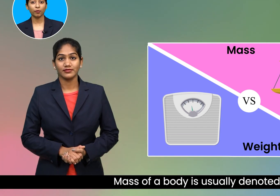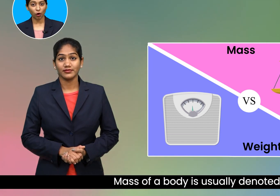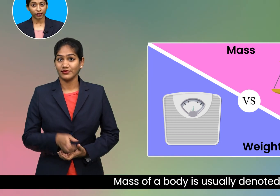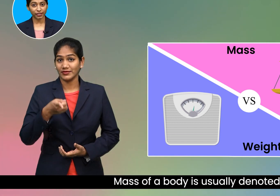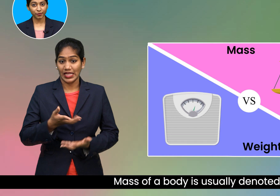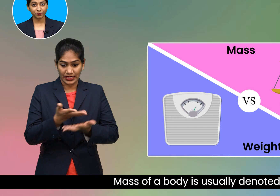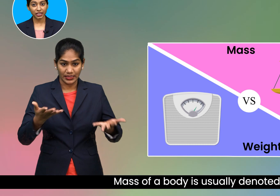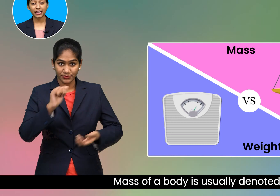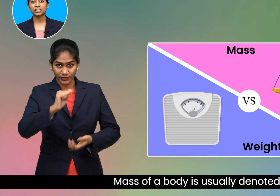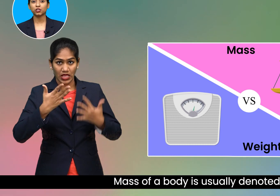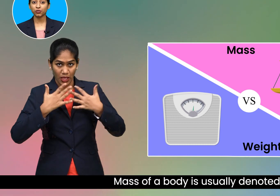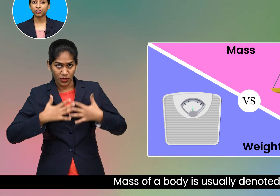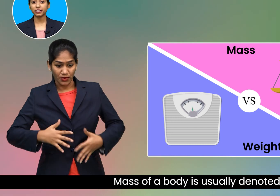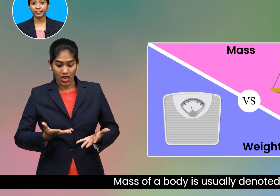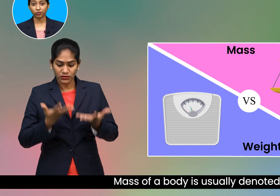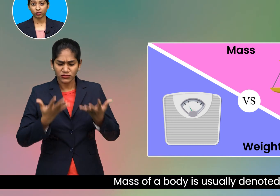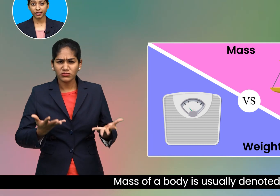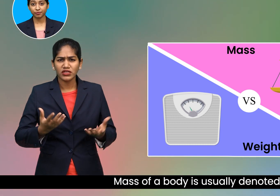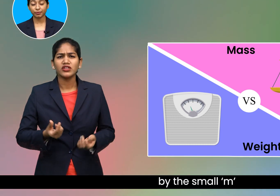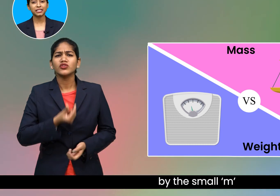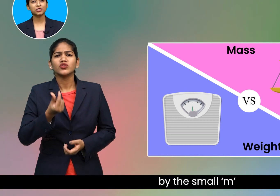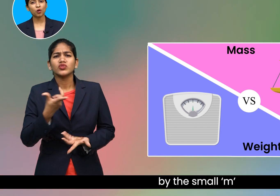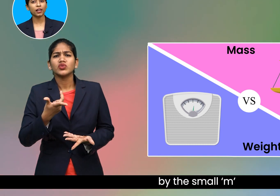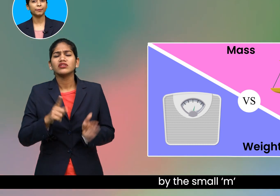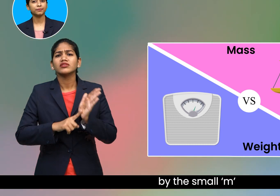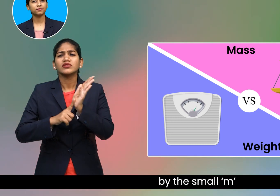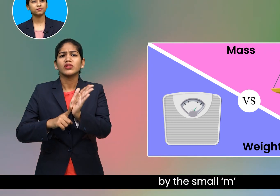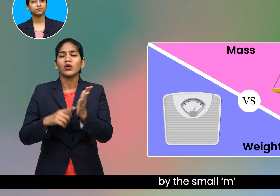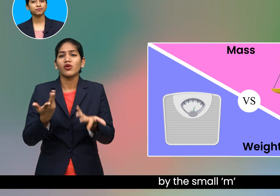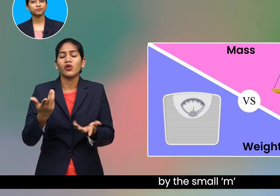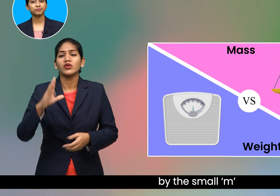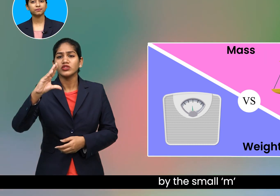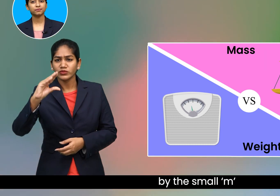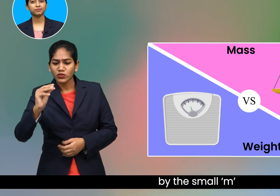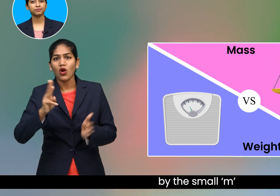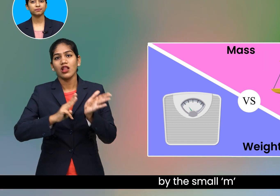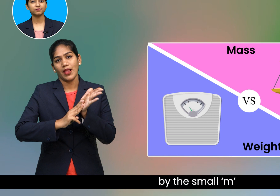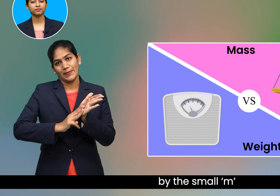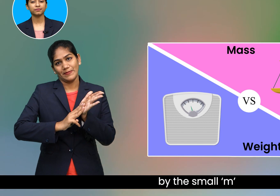Mass of a body is usually denoted by the small m.